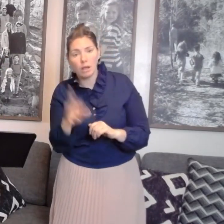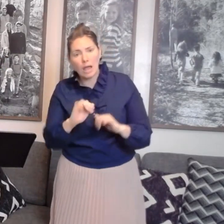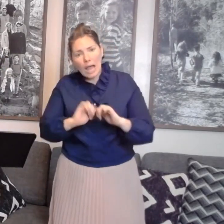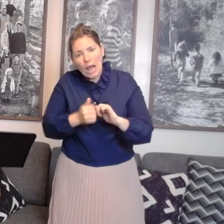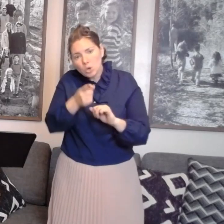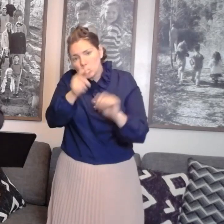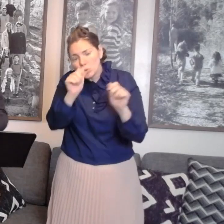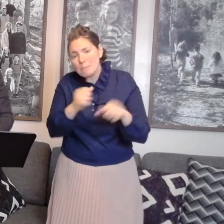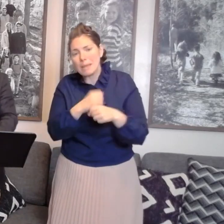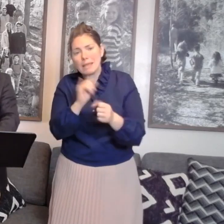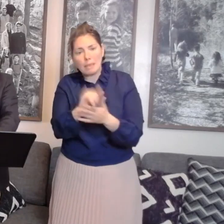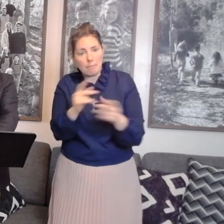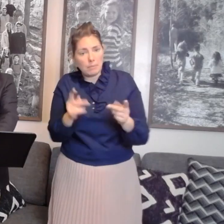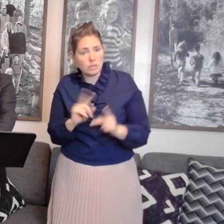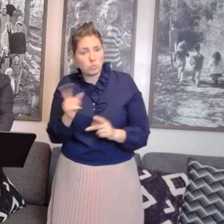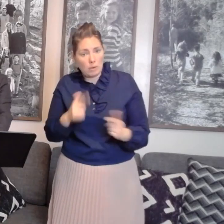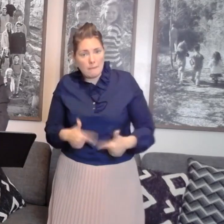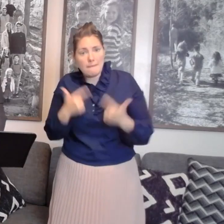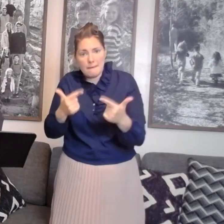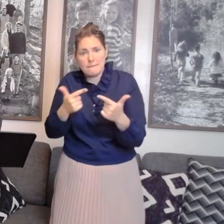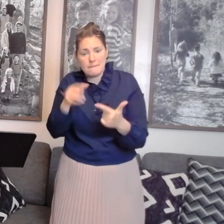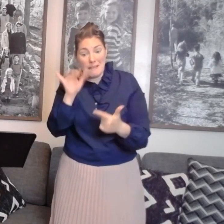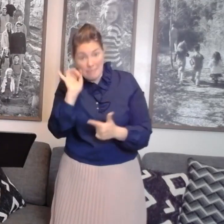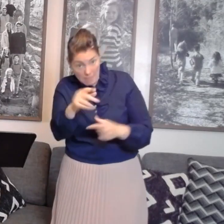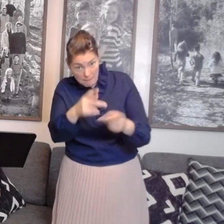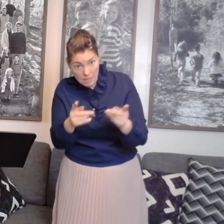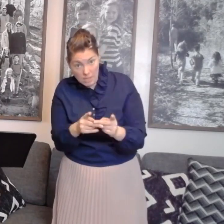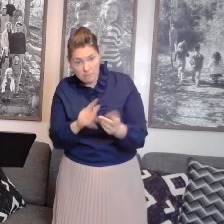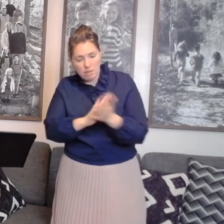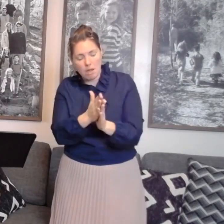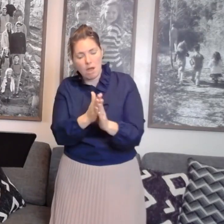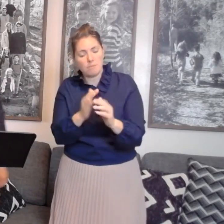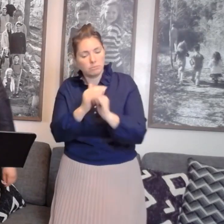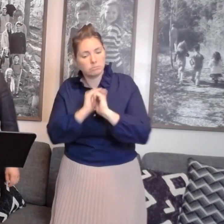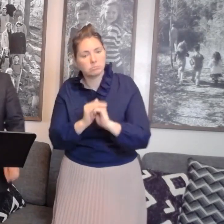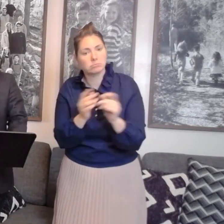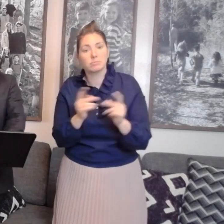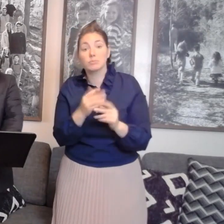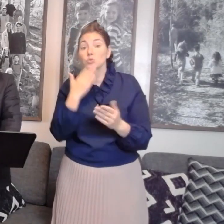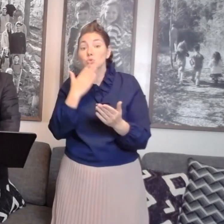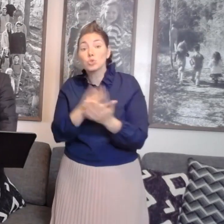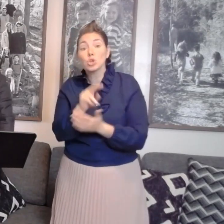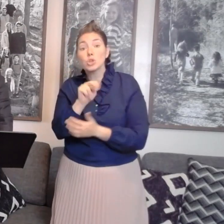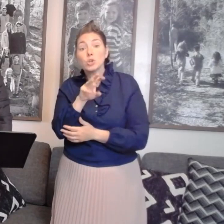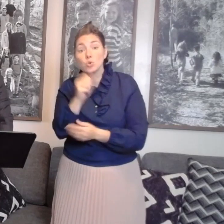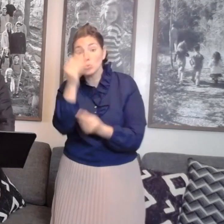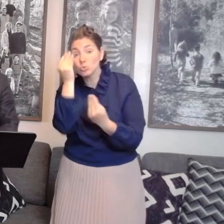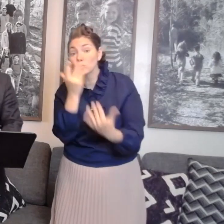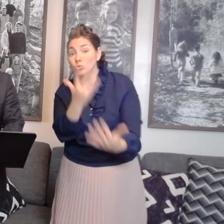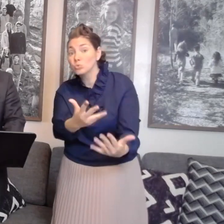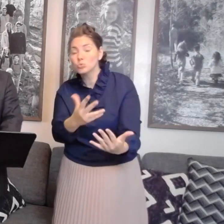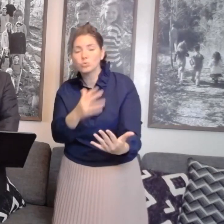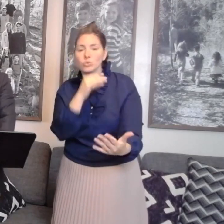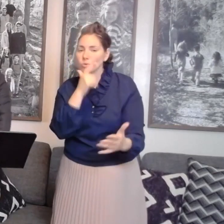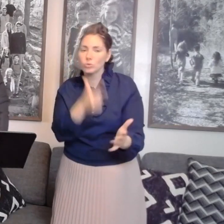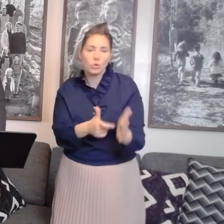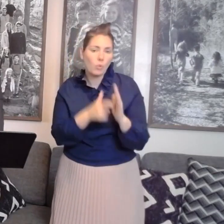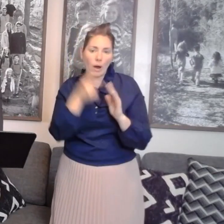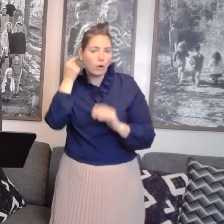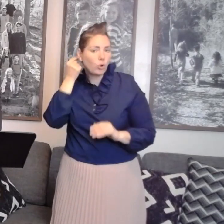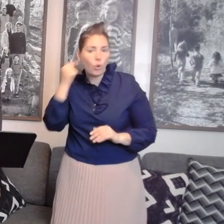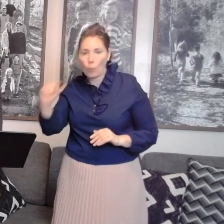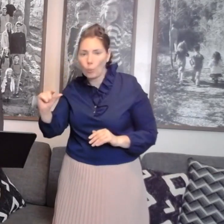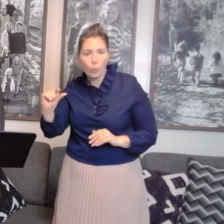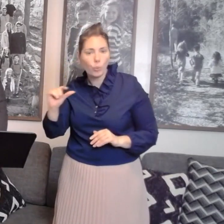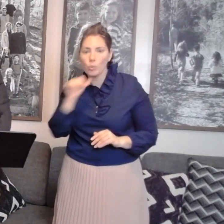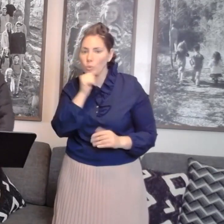that place where you live a sanctuary? The good news tonight is it doesn't require gold, and